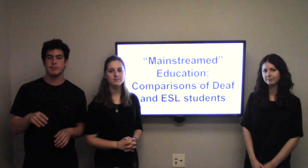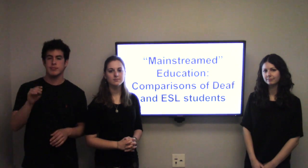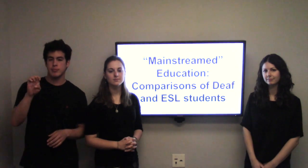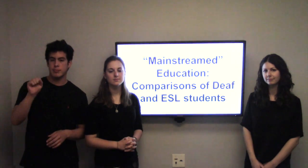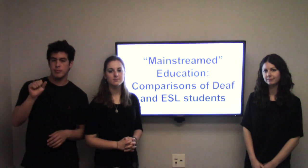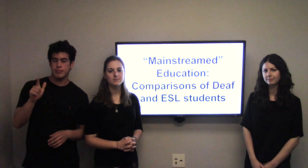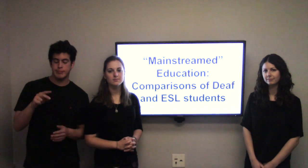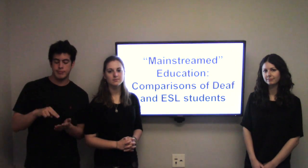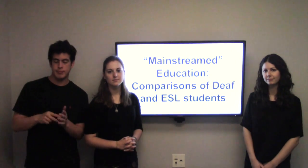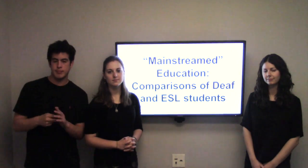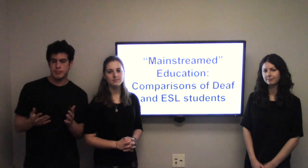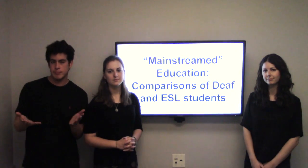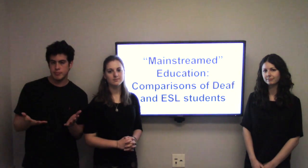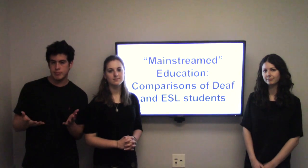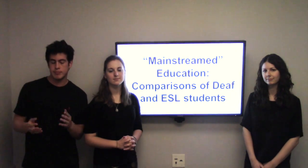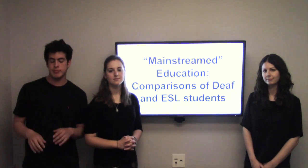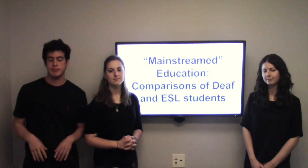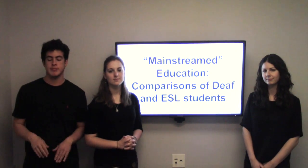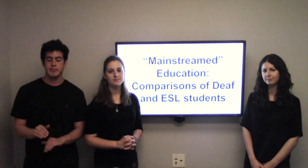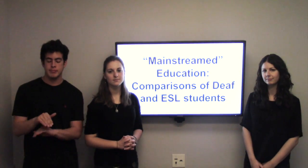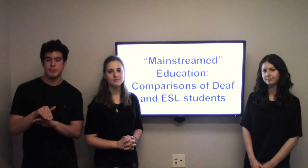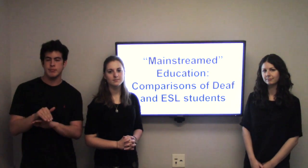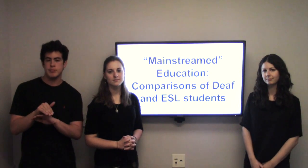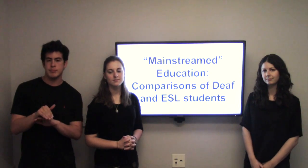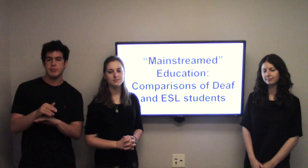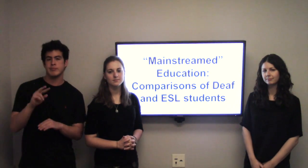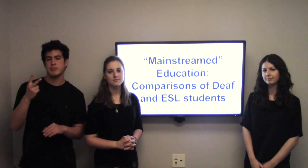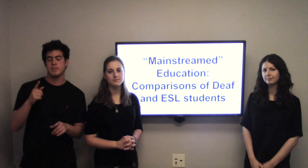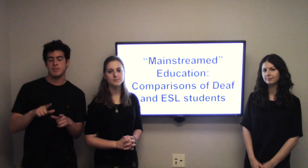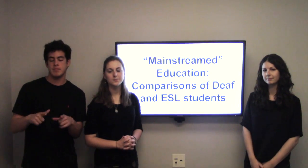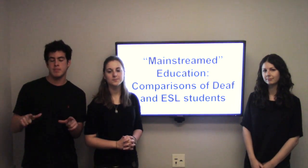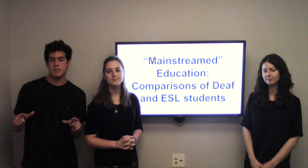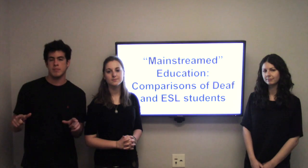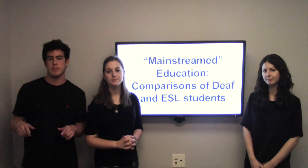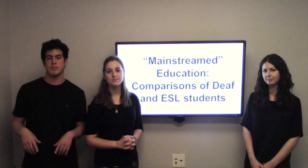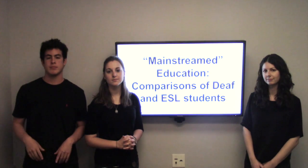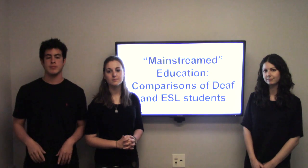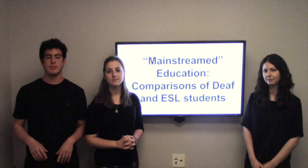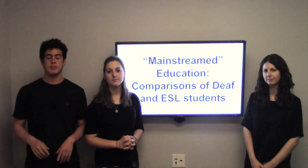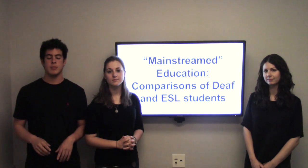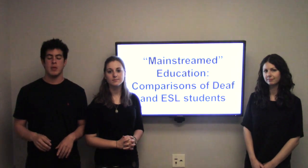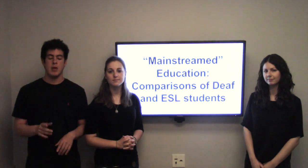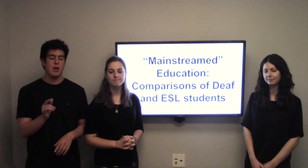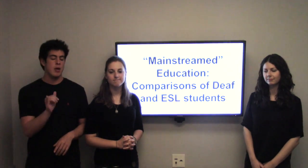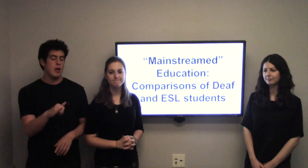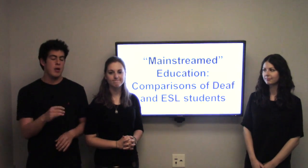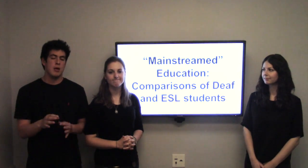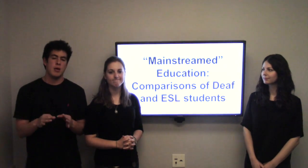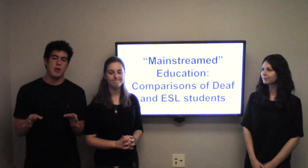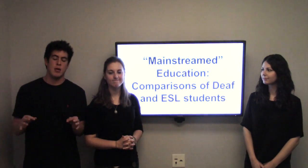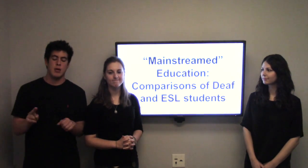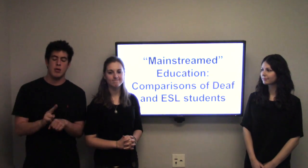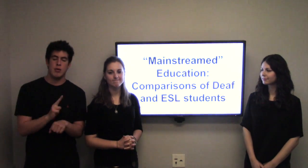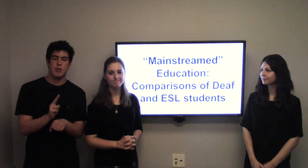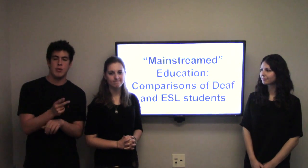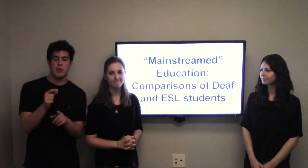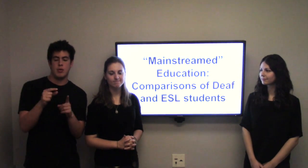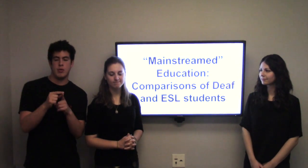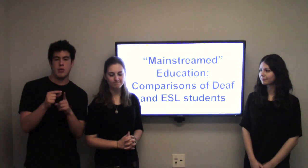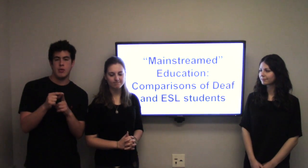What does ESL mean? ESL means English as a second language. That sentence uses the word ESL, but